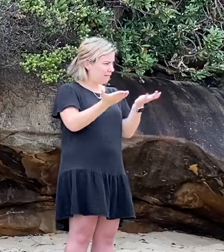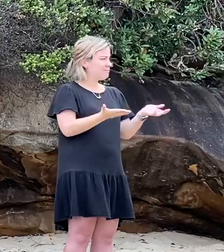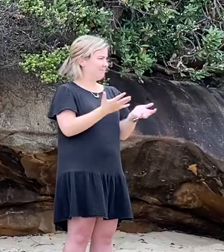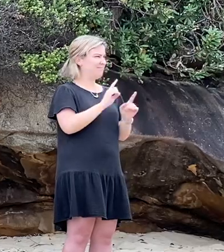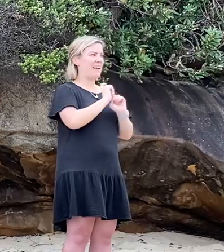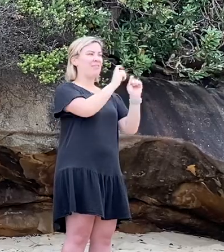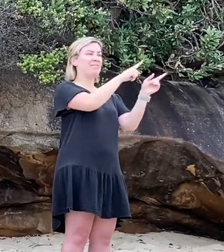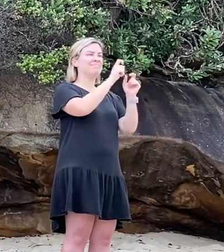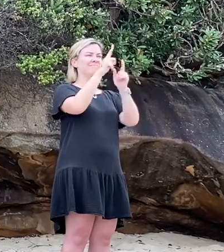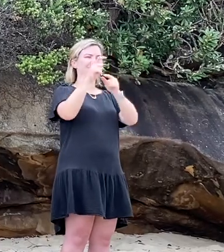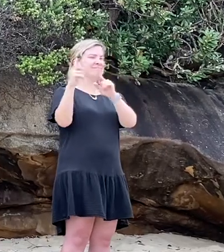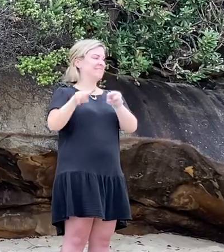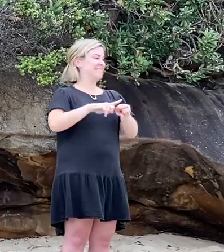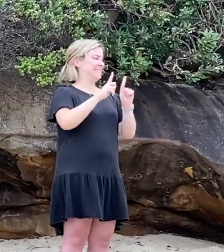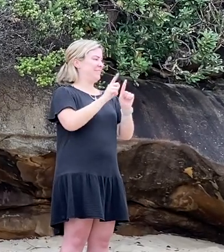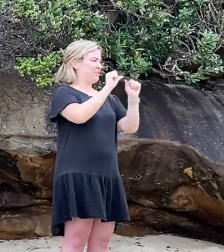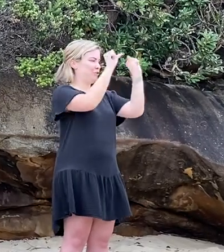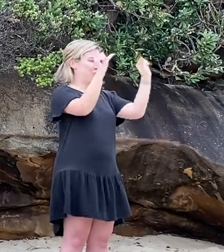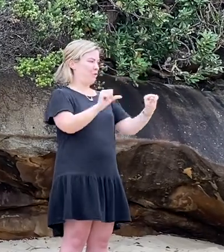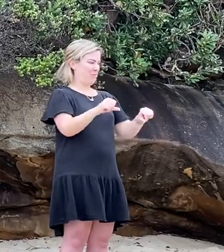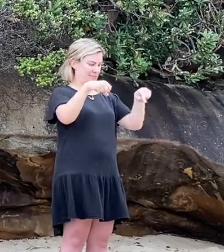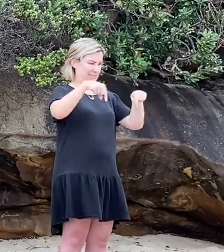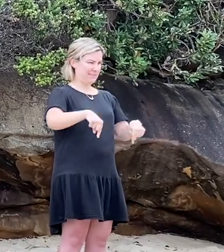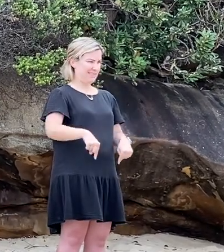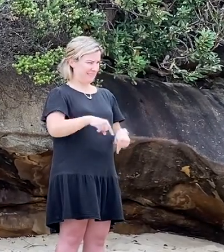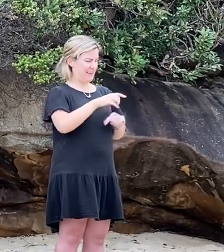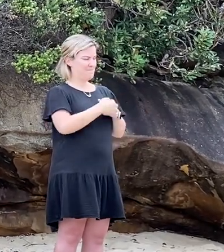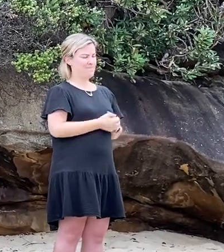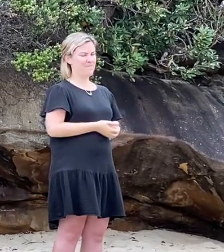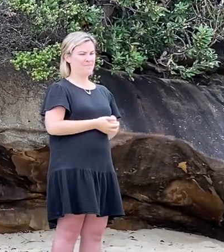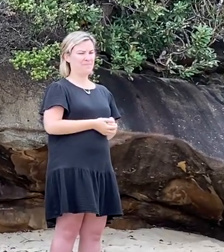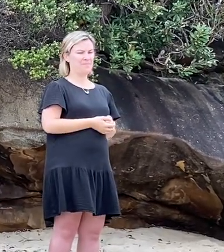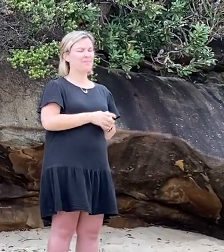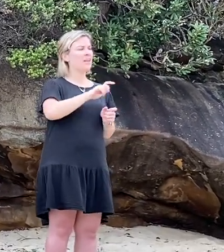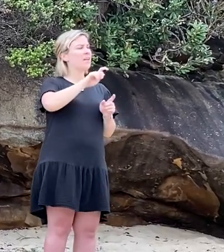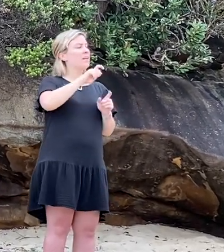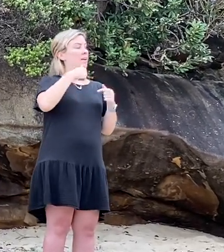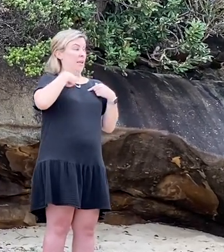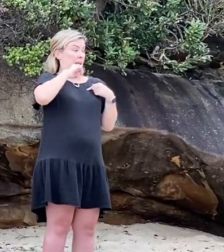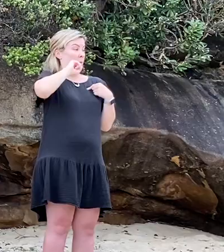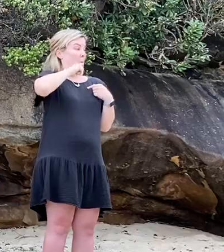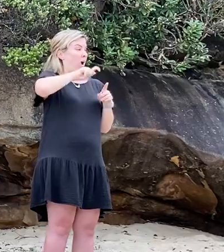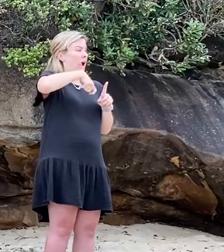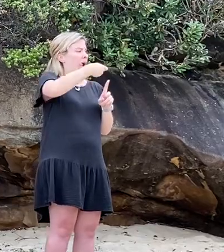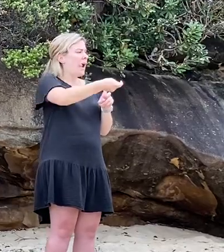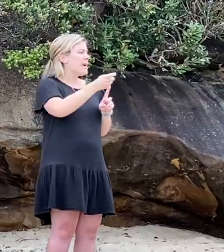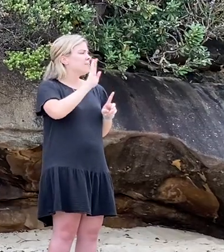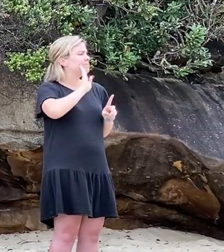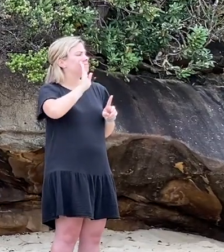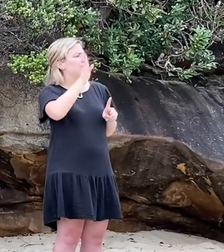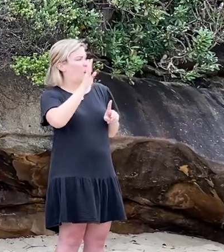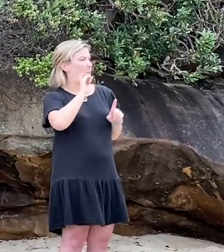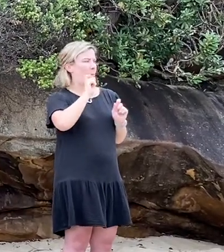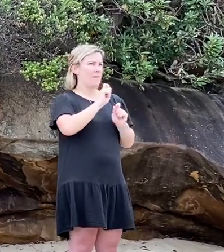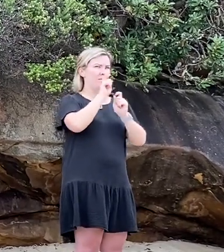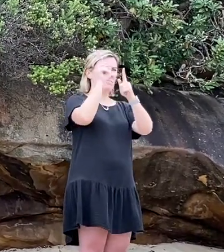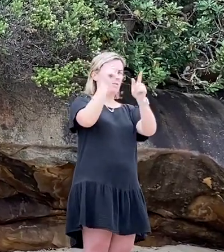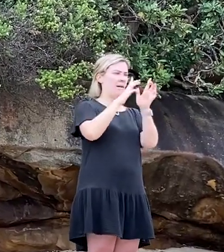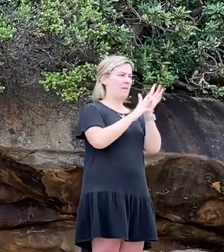artworks that are here at Sculptures by the Sea. So we'll be heading up back to Marks Park